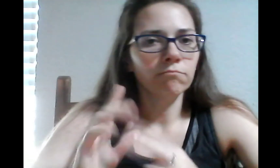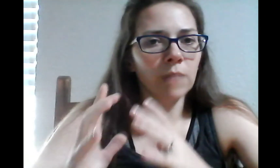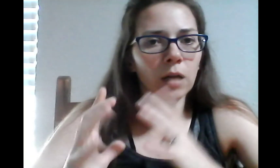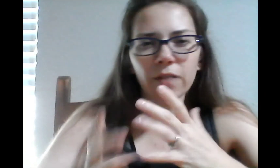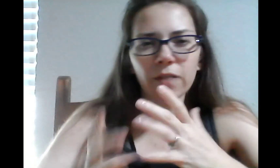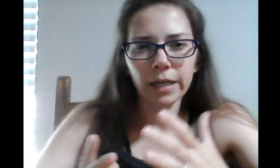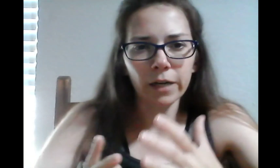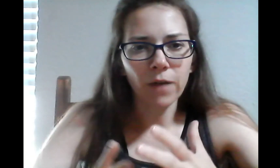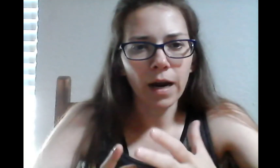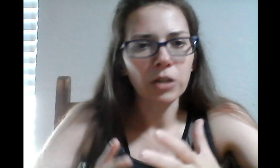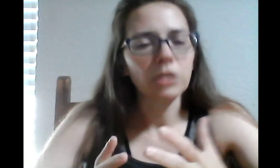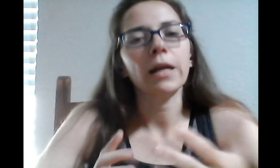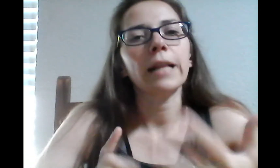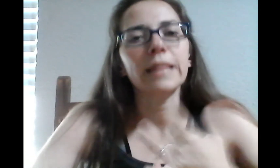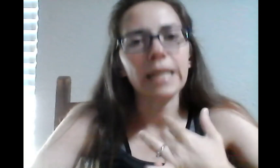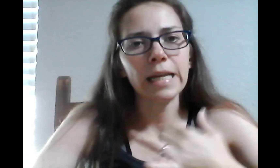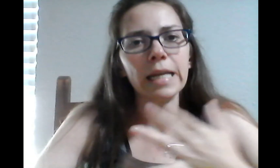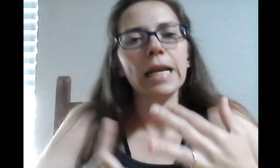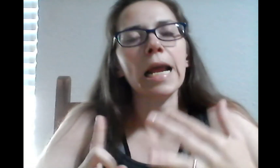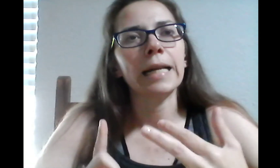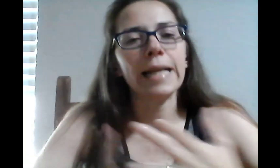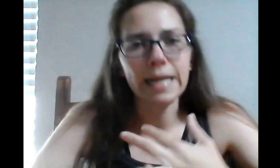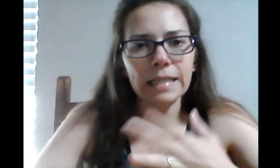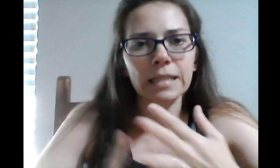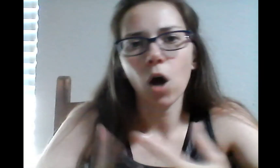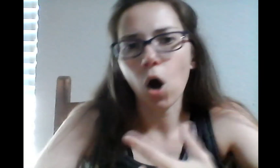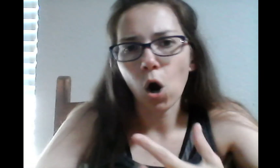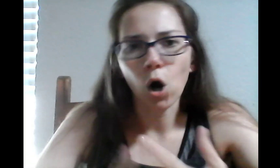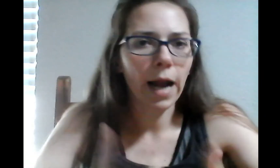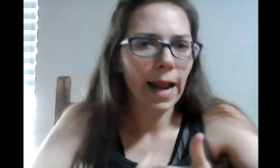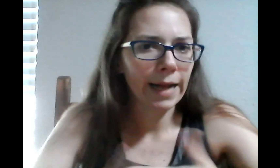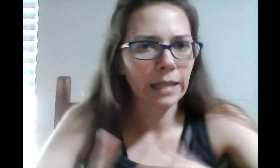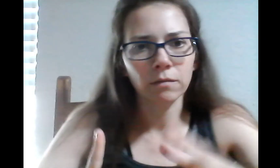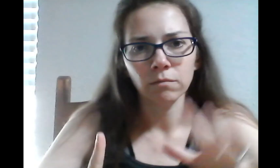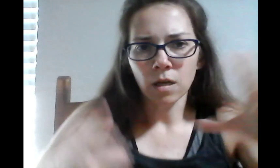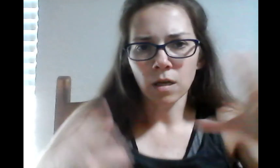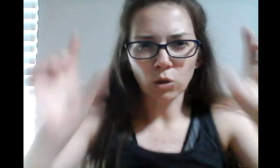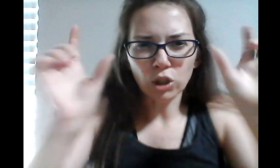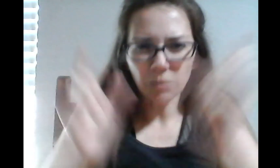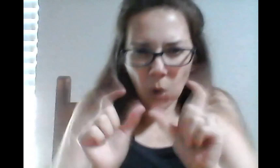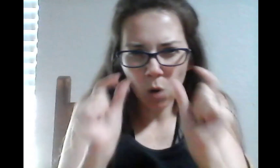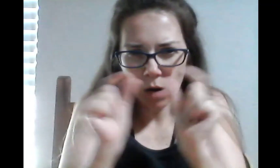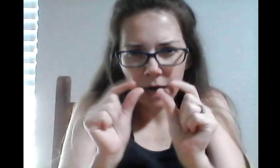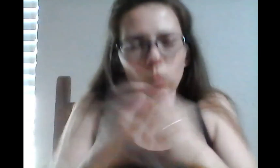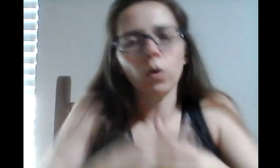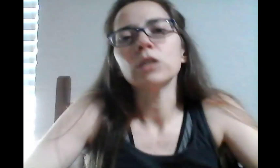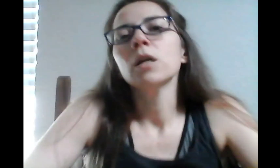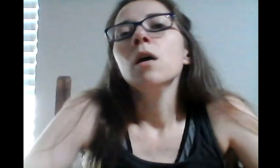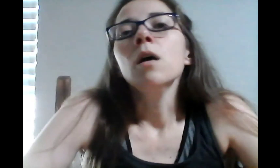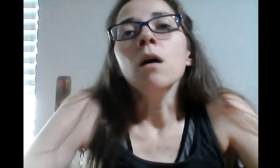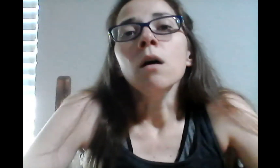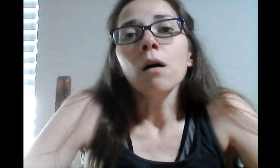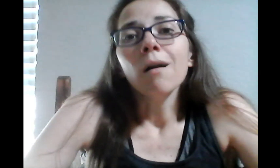A lot of the identifiers like the and it, are, and those small kind of words are